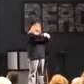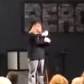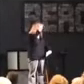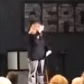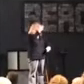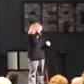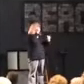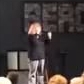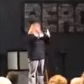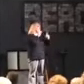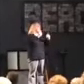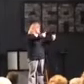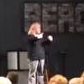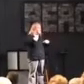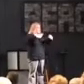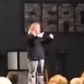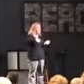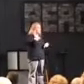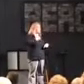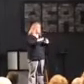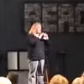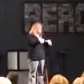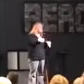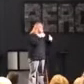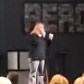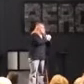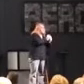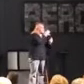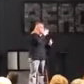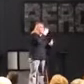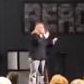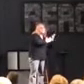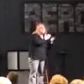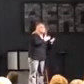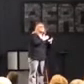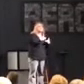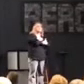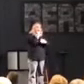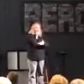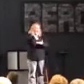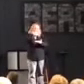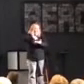the house and hung out with mom, ate ice cream with dad,